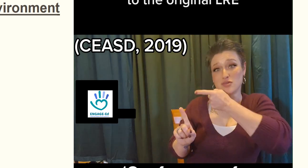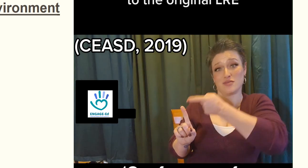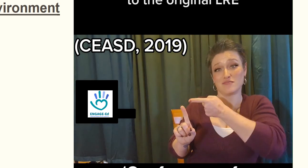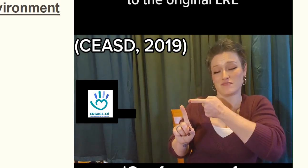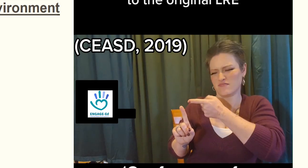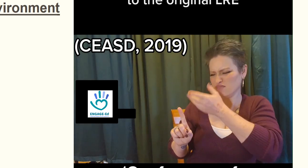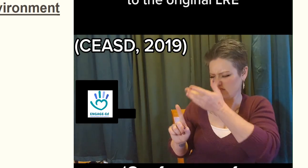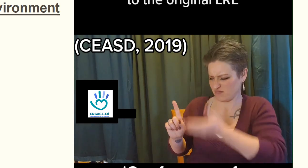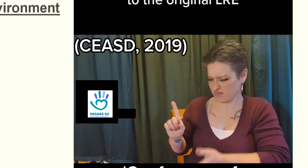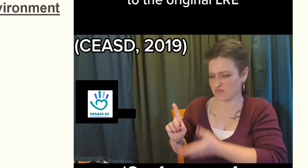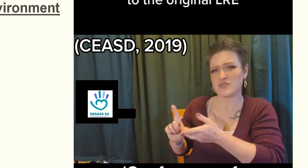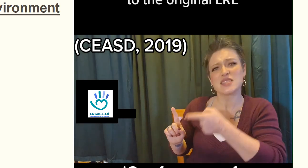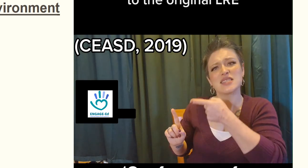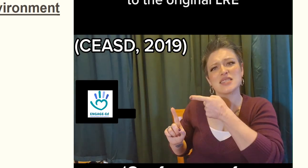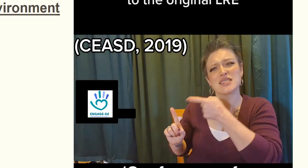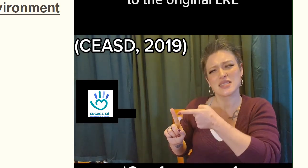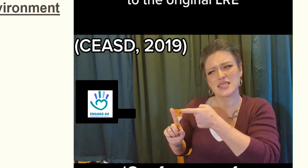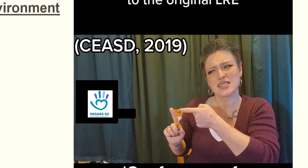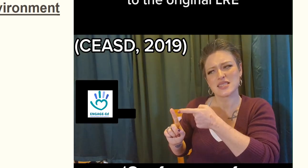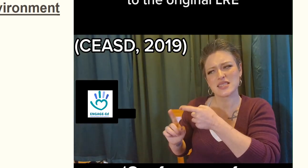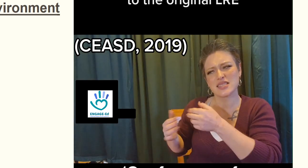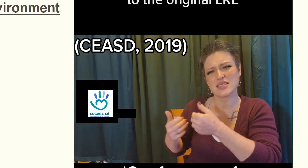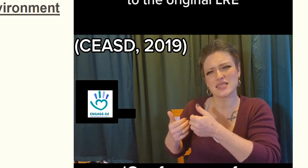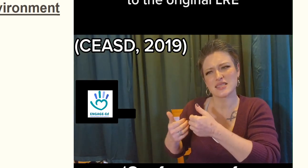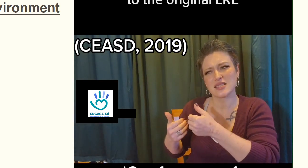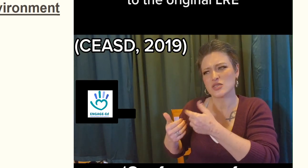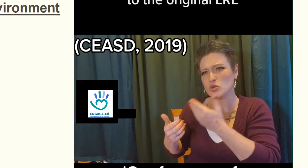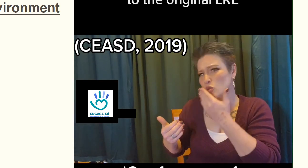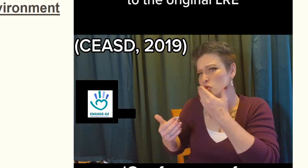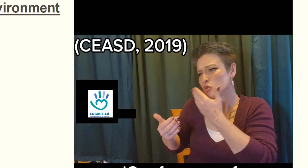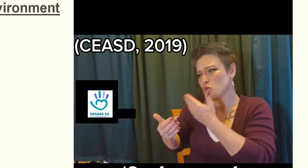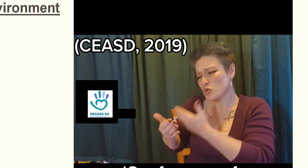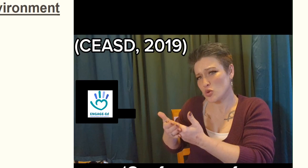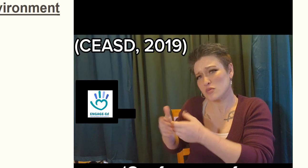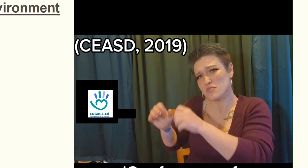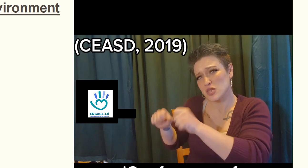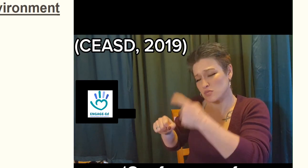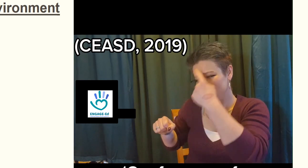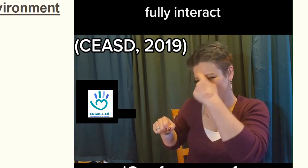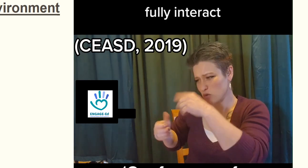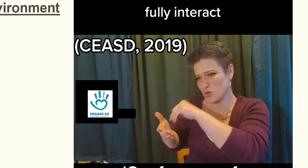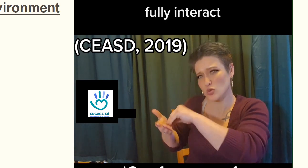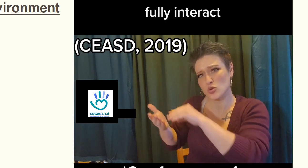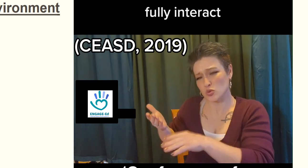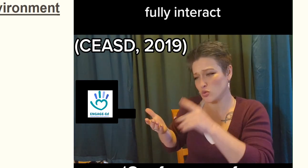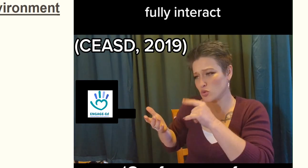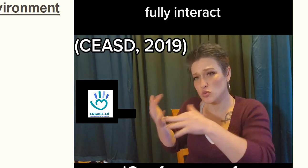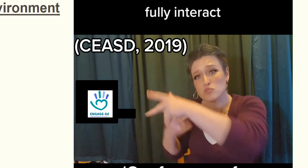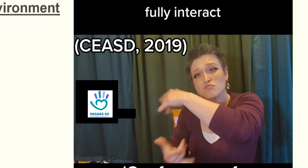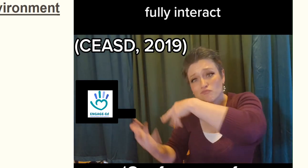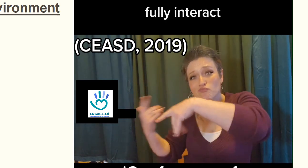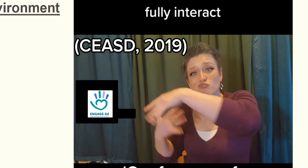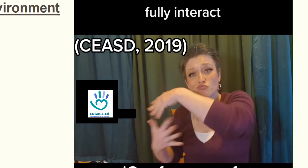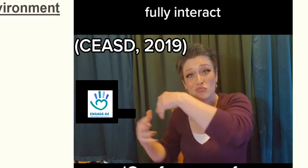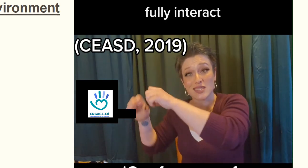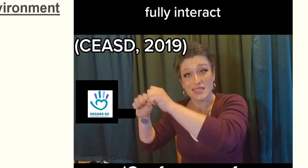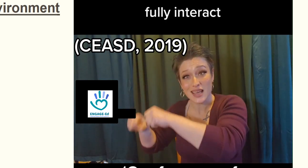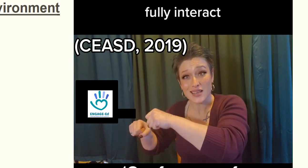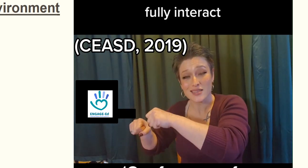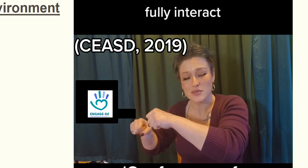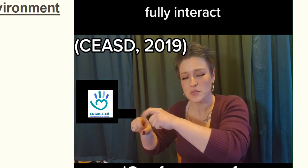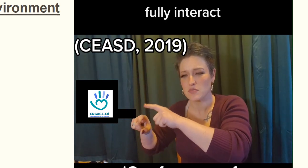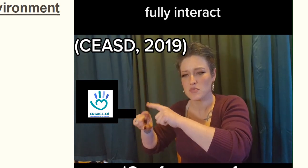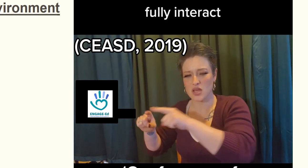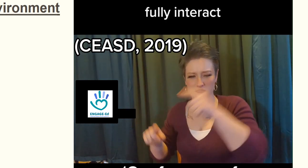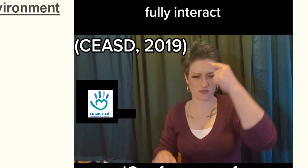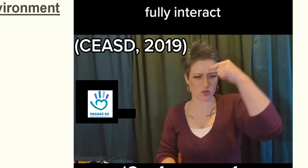This was definitely a response to the original LRE because it was good for students who were able